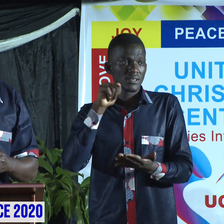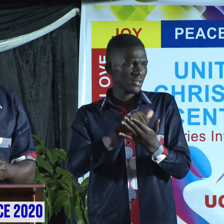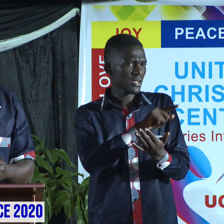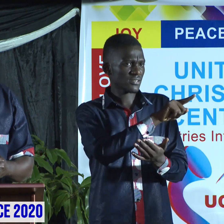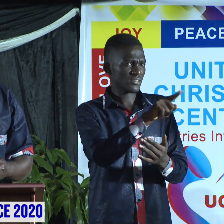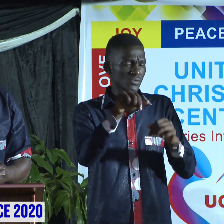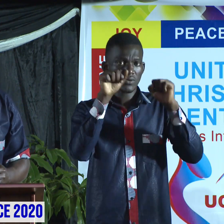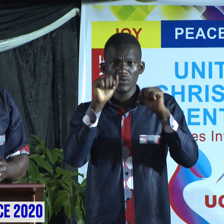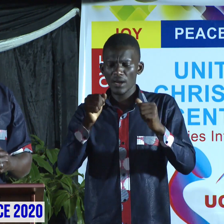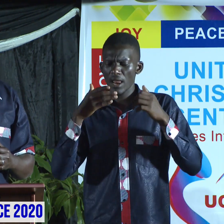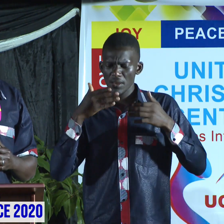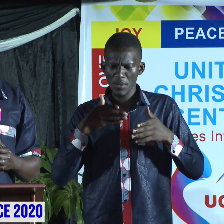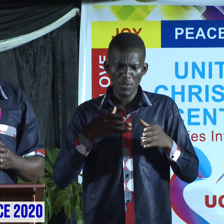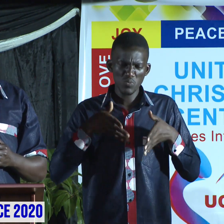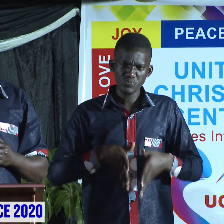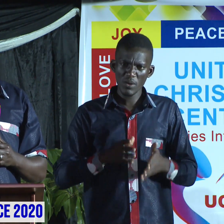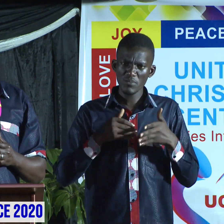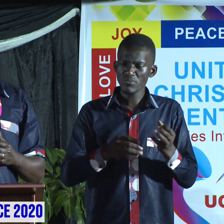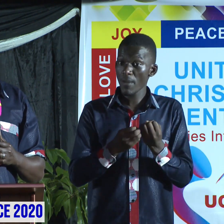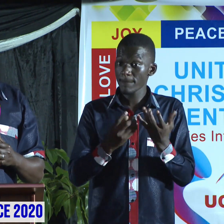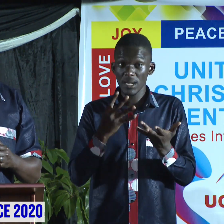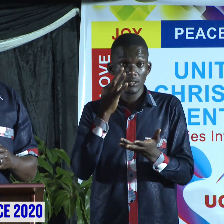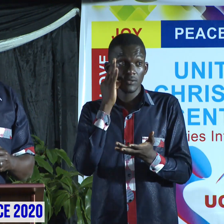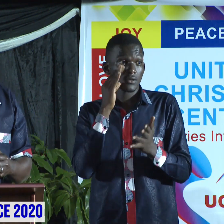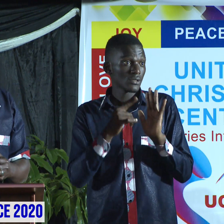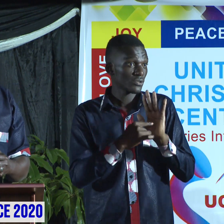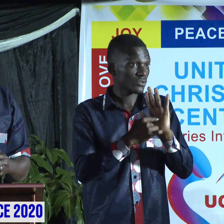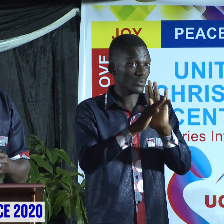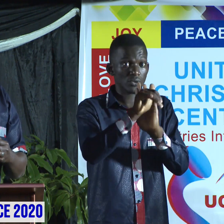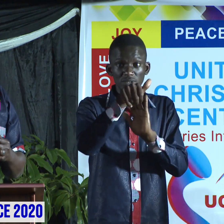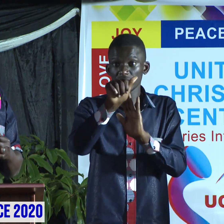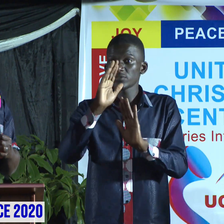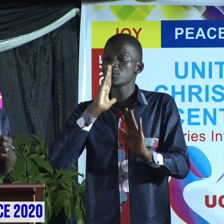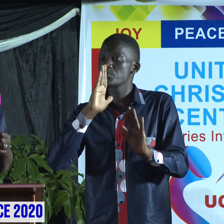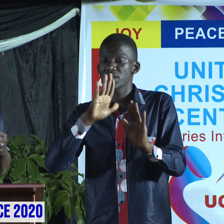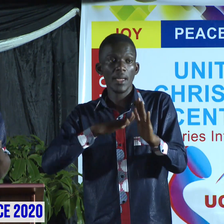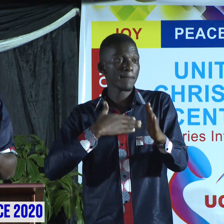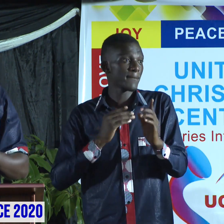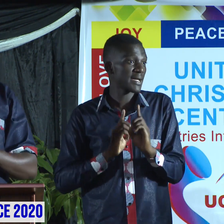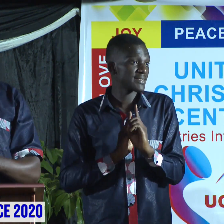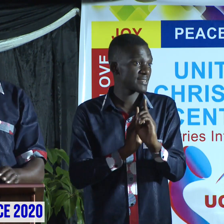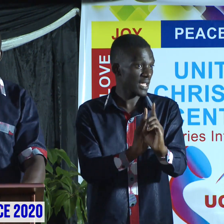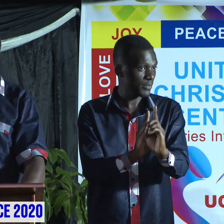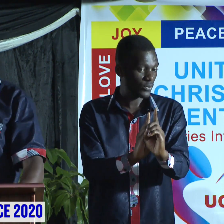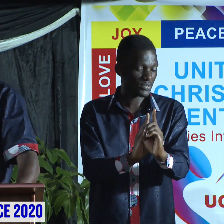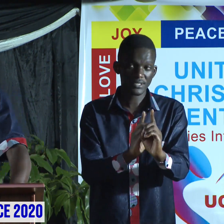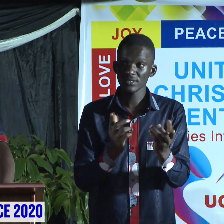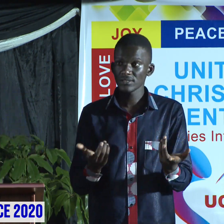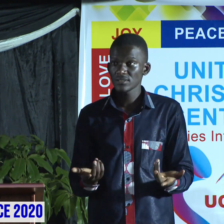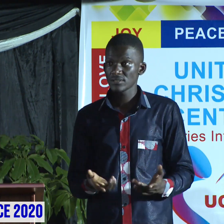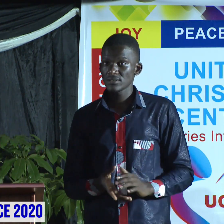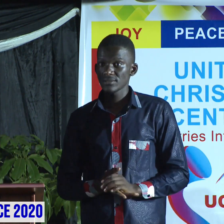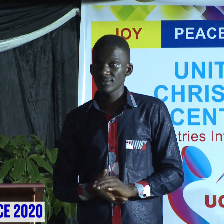may bear much fruit. Mubalenge bibala. Showing yourself to be my disciples. Nga mwera ganti muliba